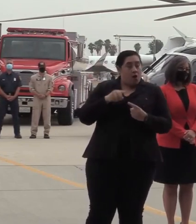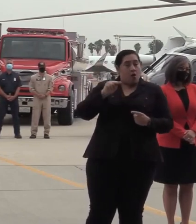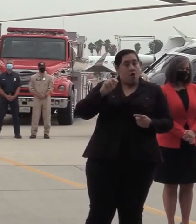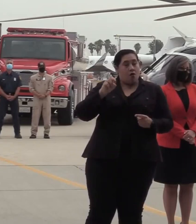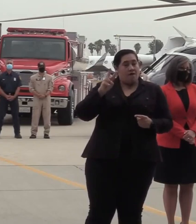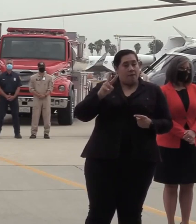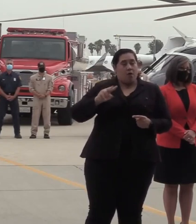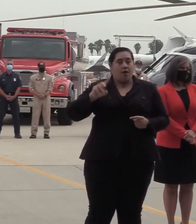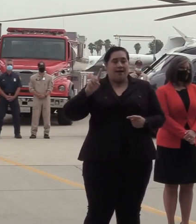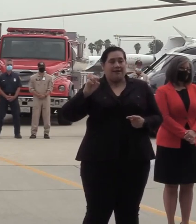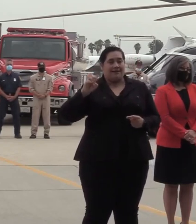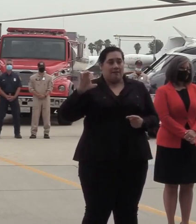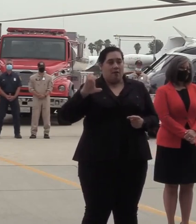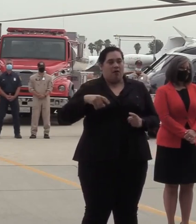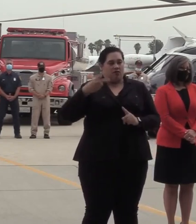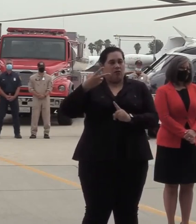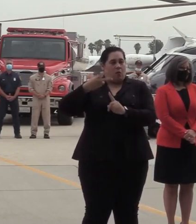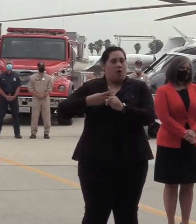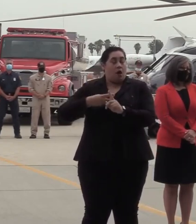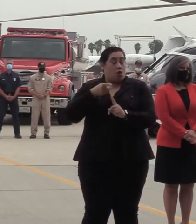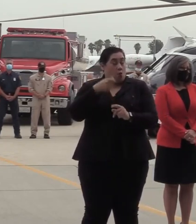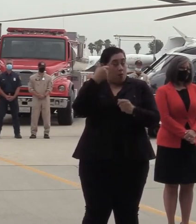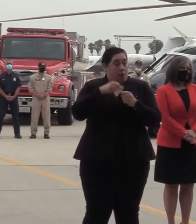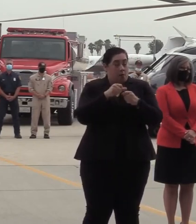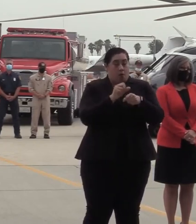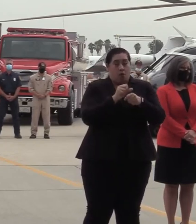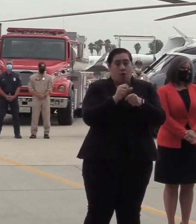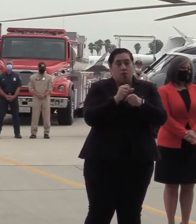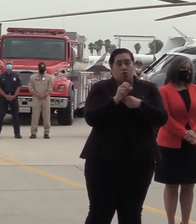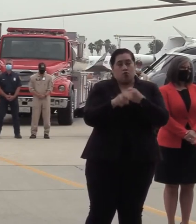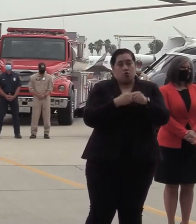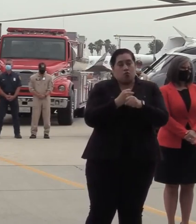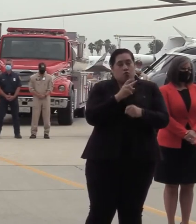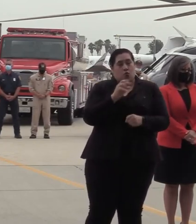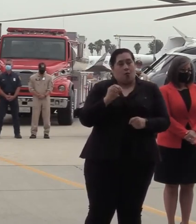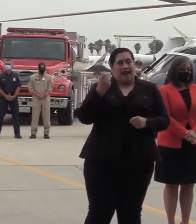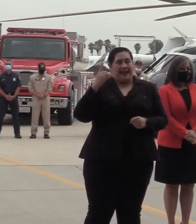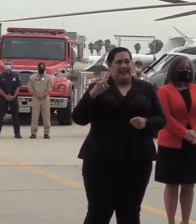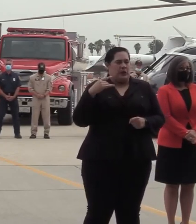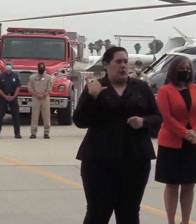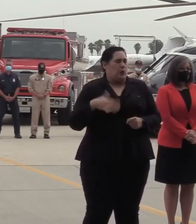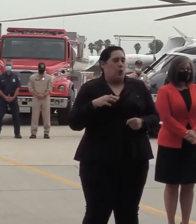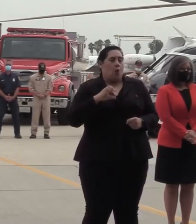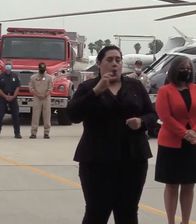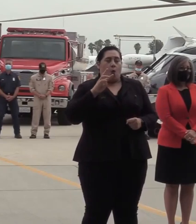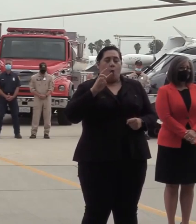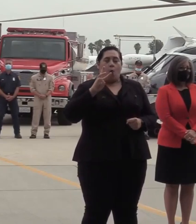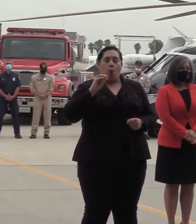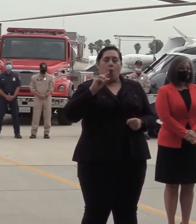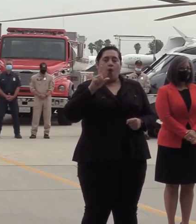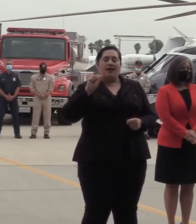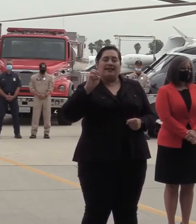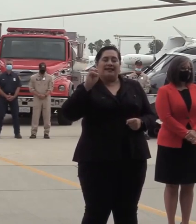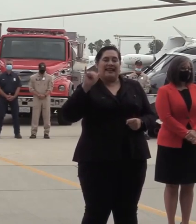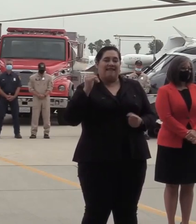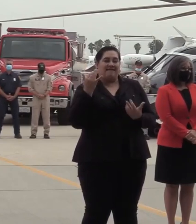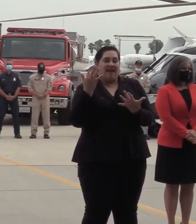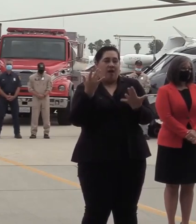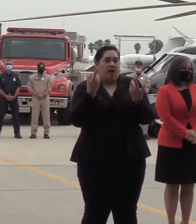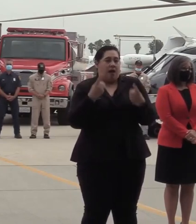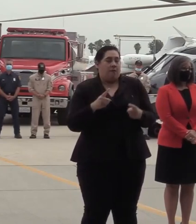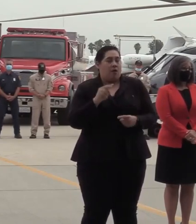December. As you recall, in 2018, the devastating Woolsey Fire occurred in November, and